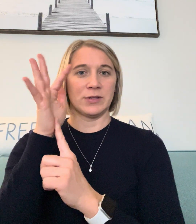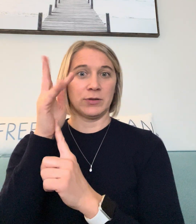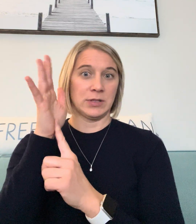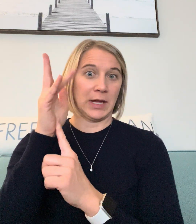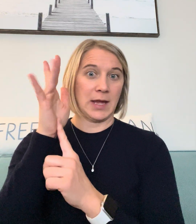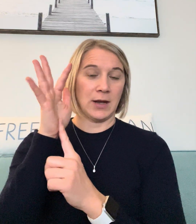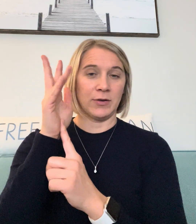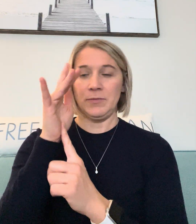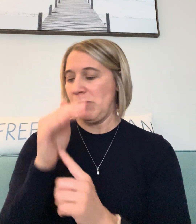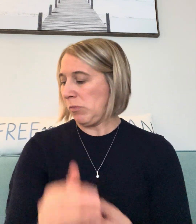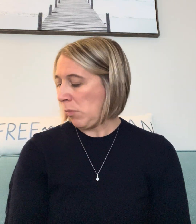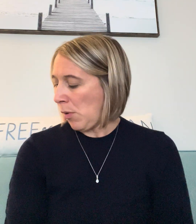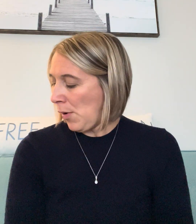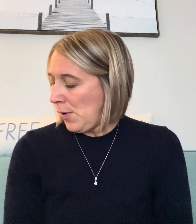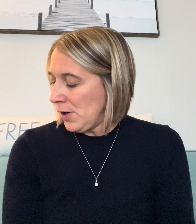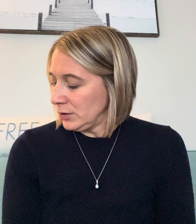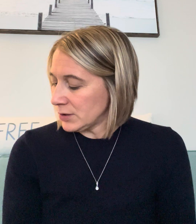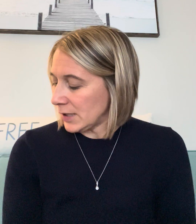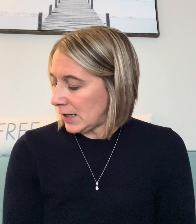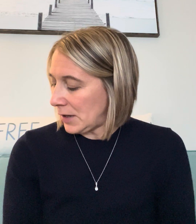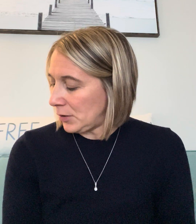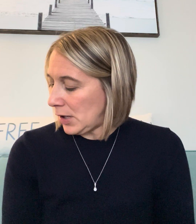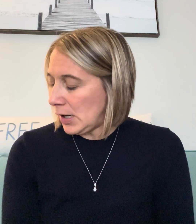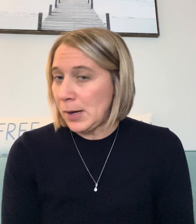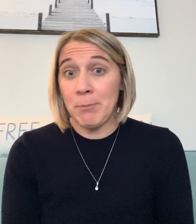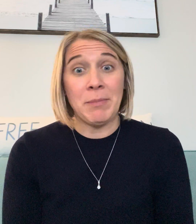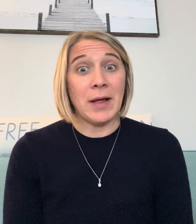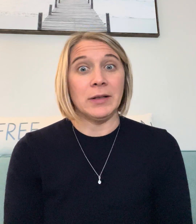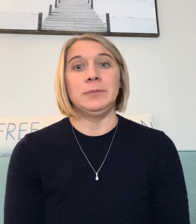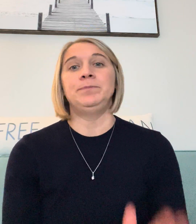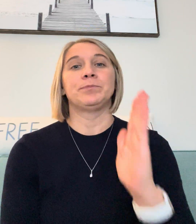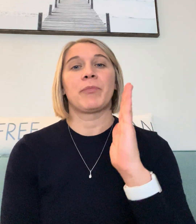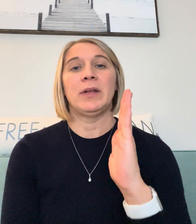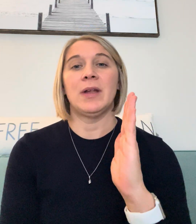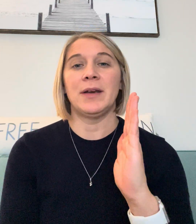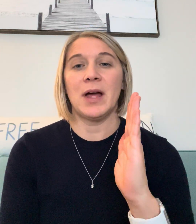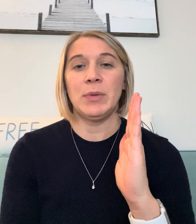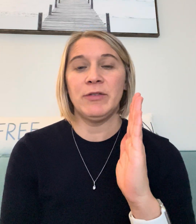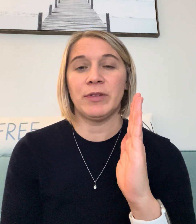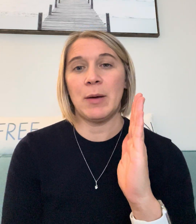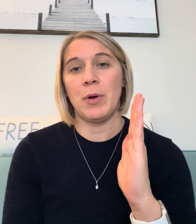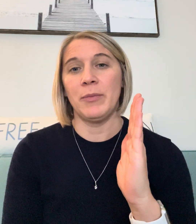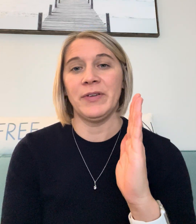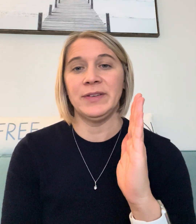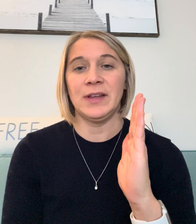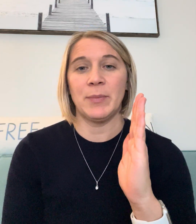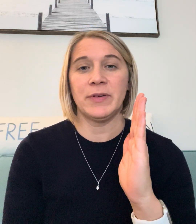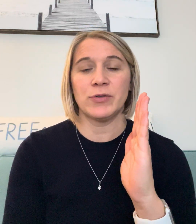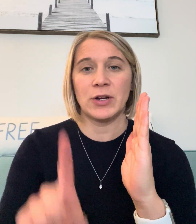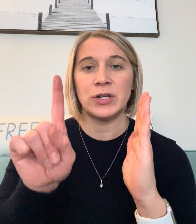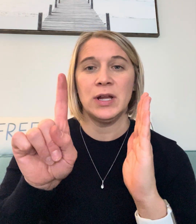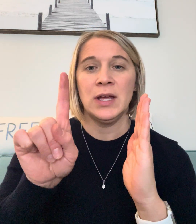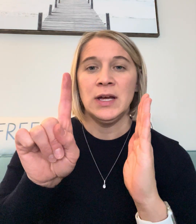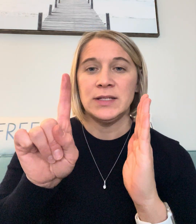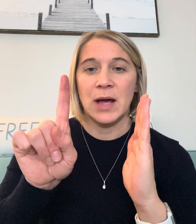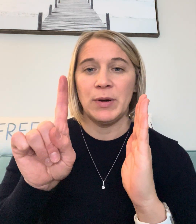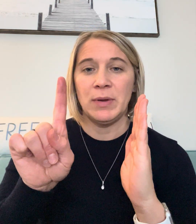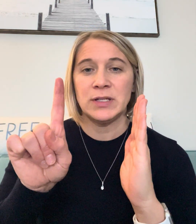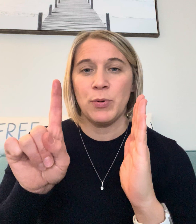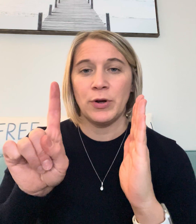it's like a candle. Looks like a candle. Bell, non-dominant, flat palm facing the opposite direction. Dominant makes a pointer